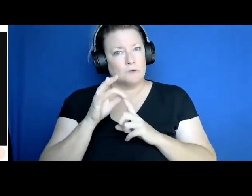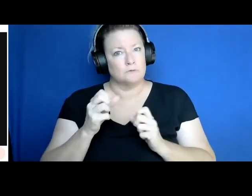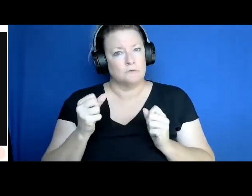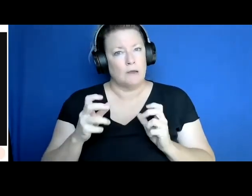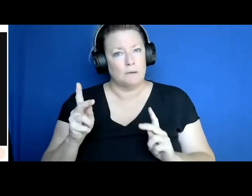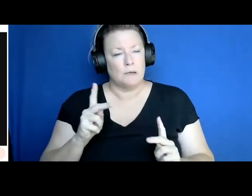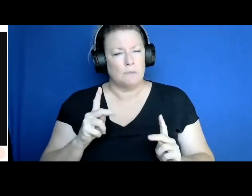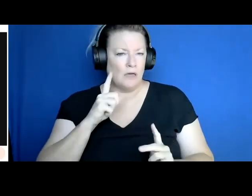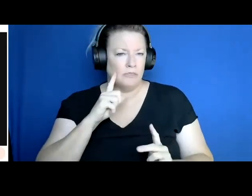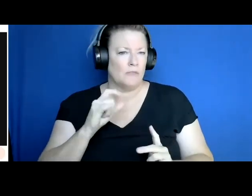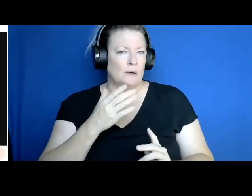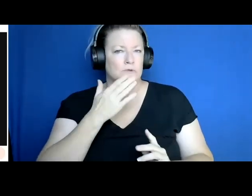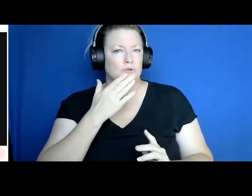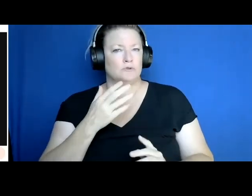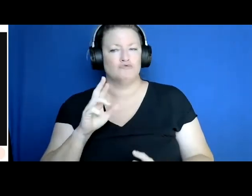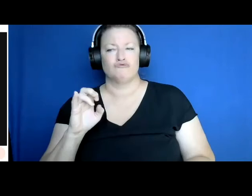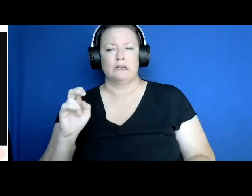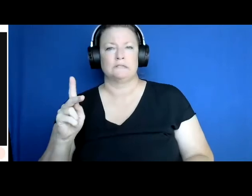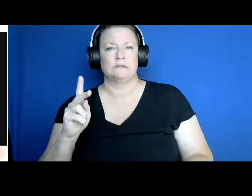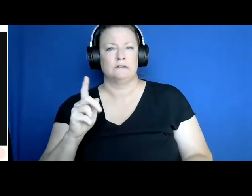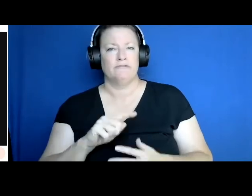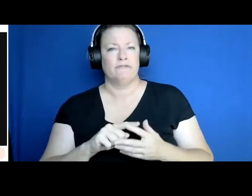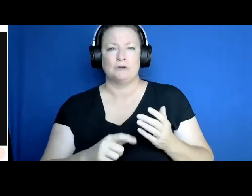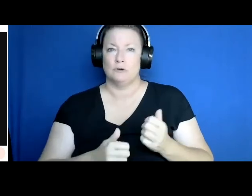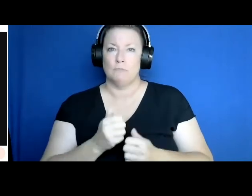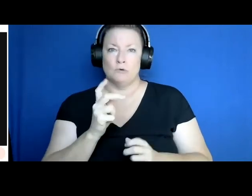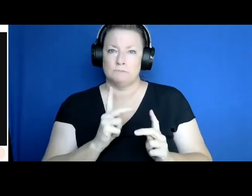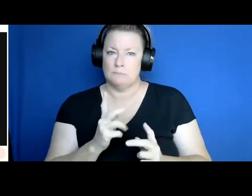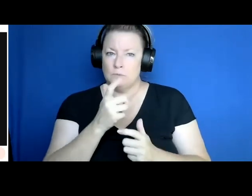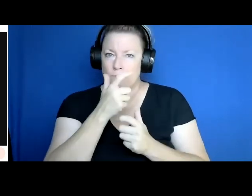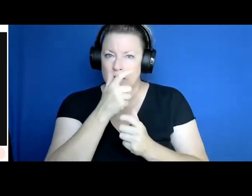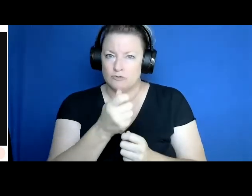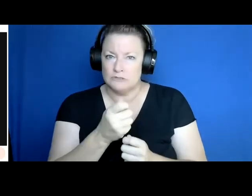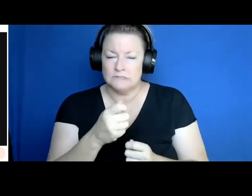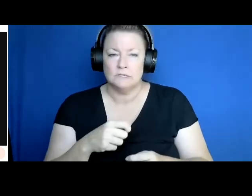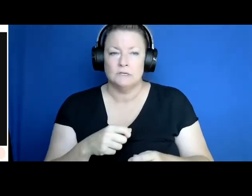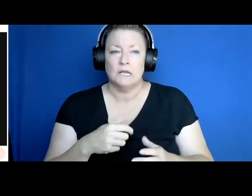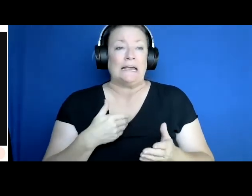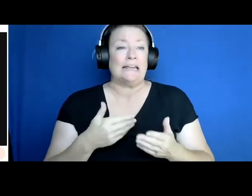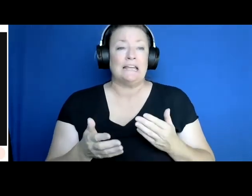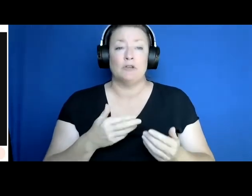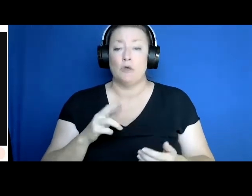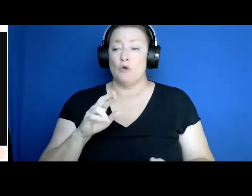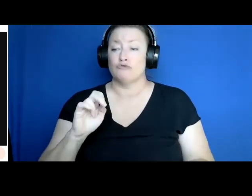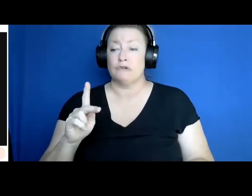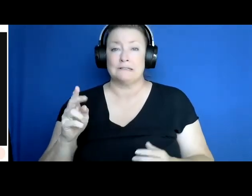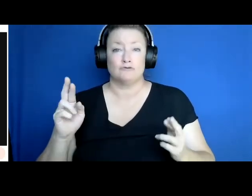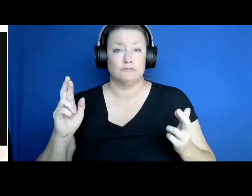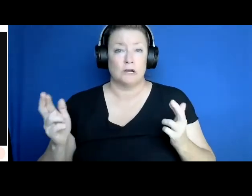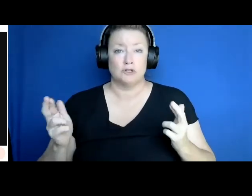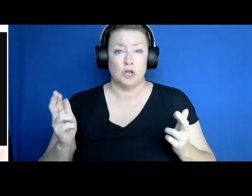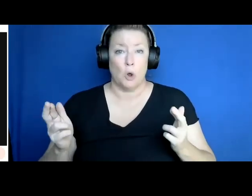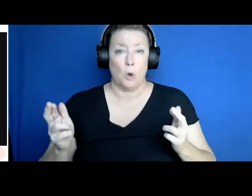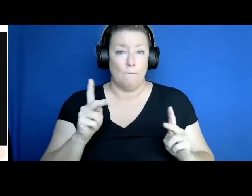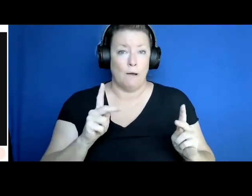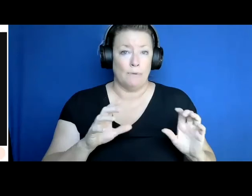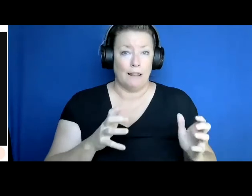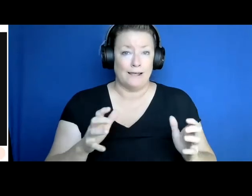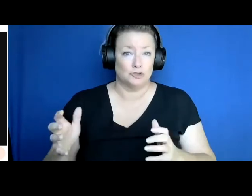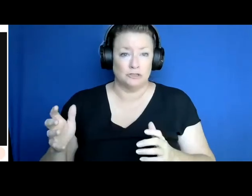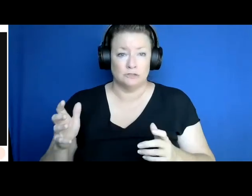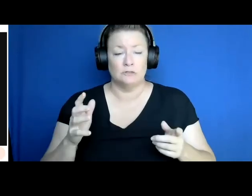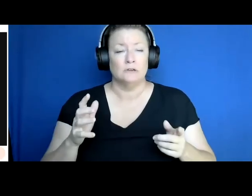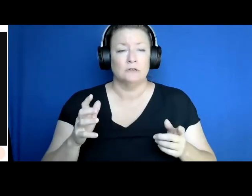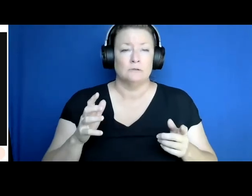factors that most people would be interested in, even though the risk ratios and population attributable risk percentages are